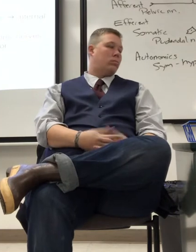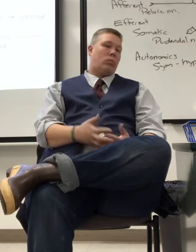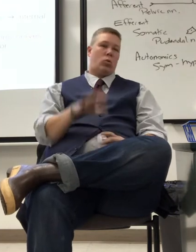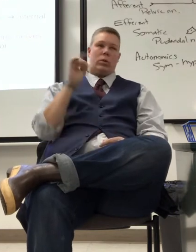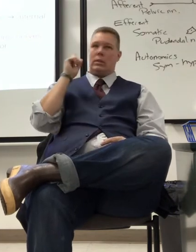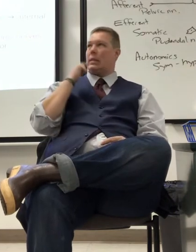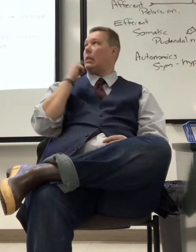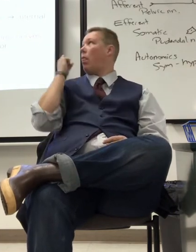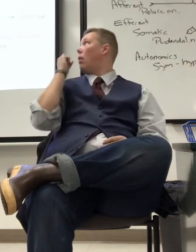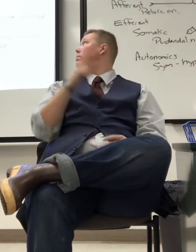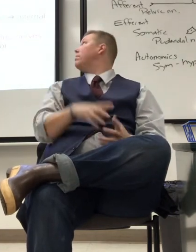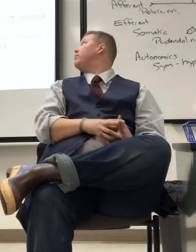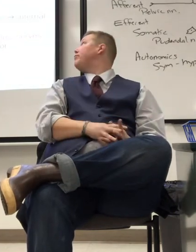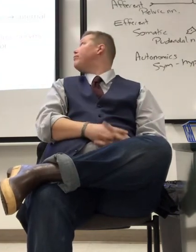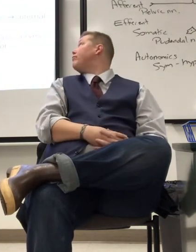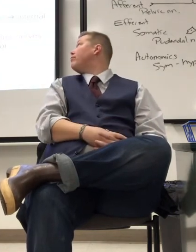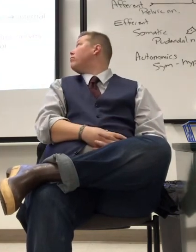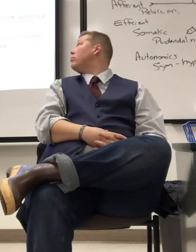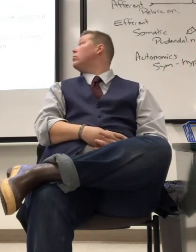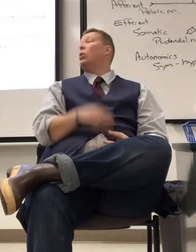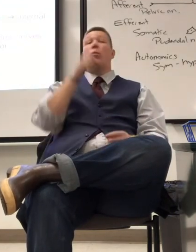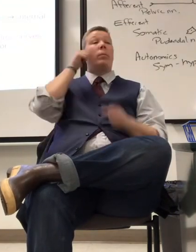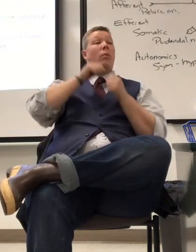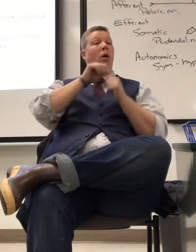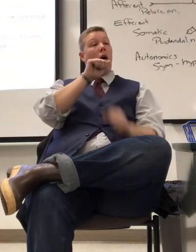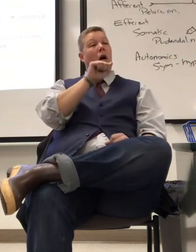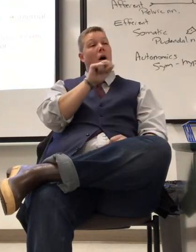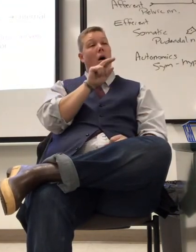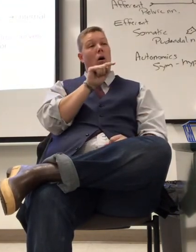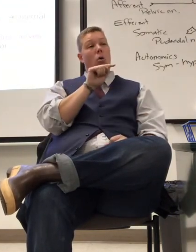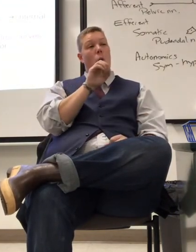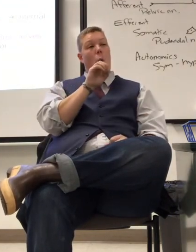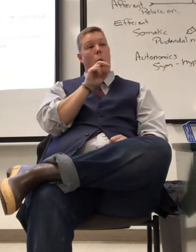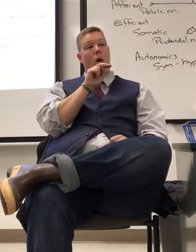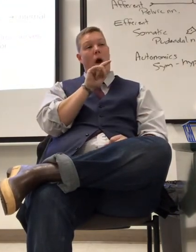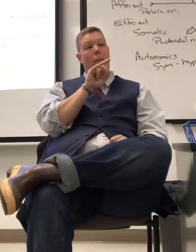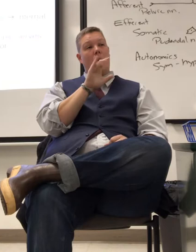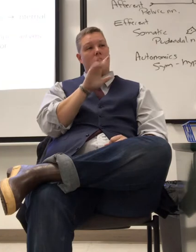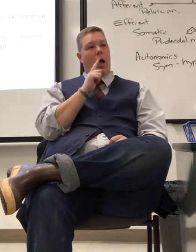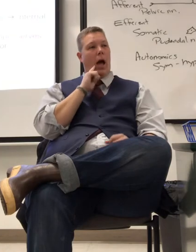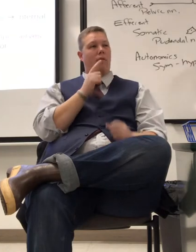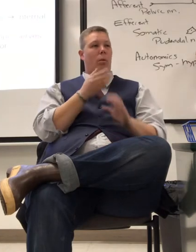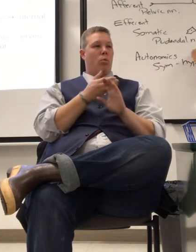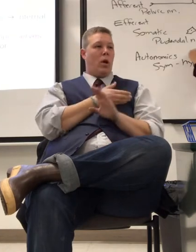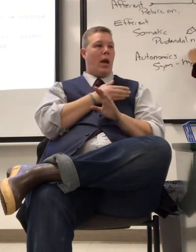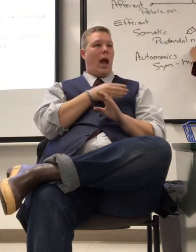there. And let's remember that autonomics have a pre and post ganglionic fiber.